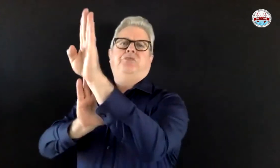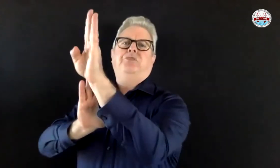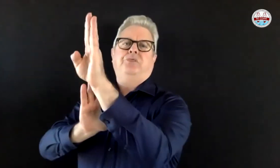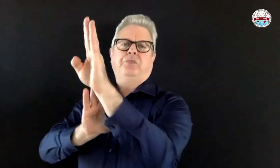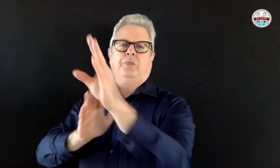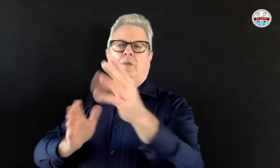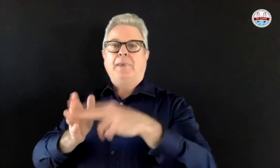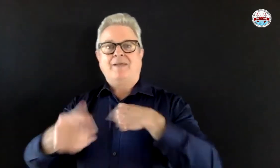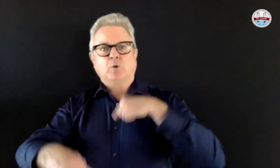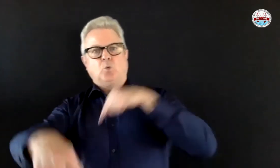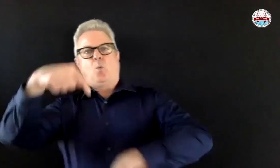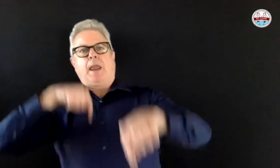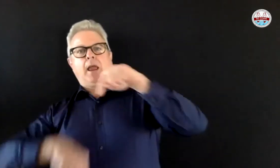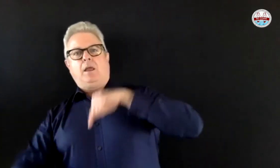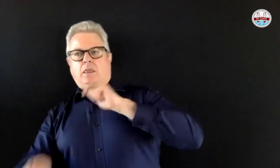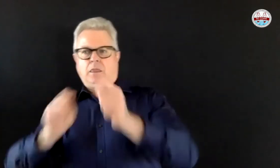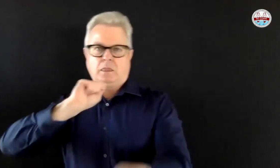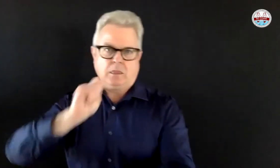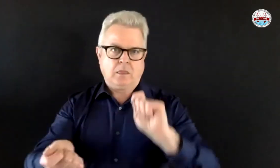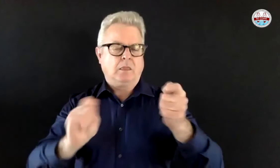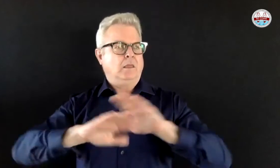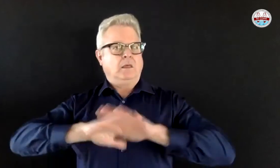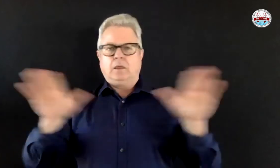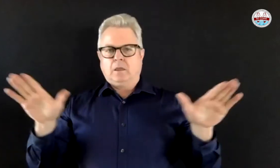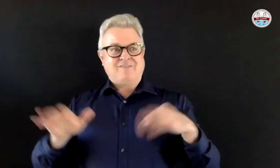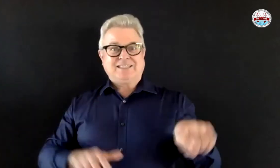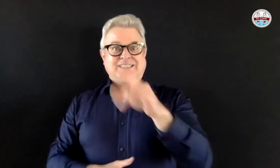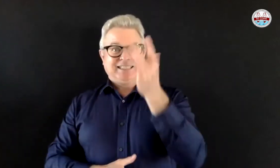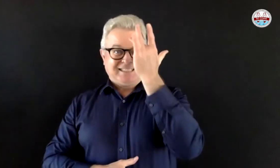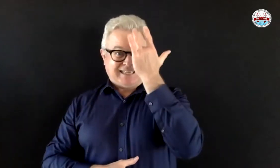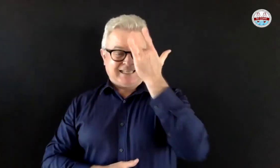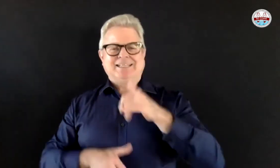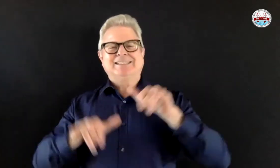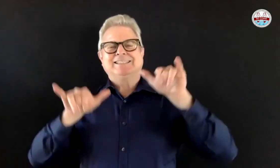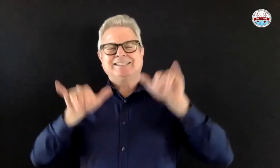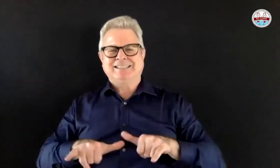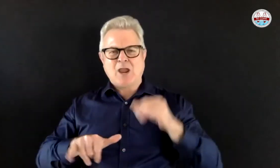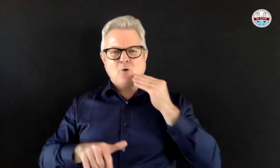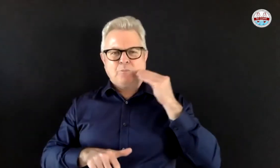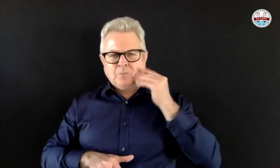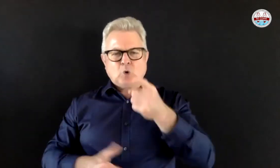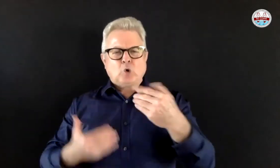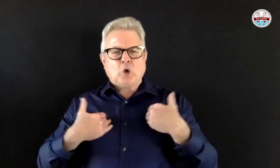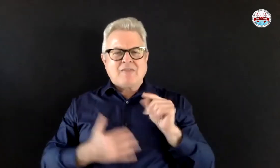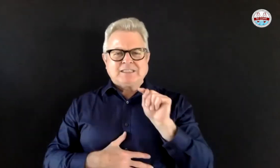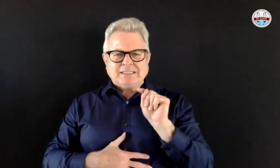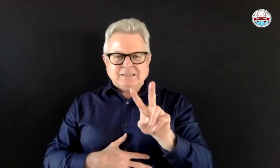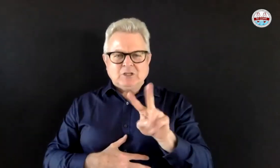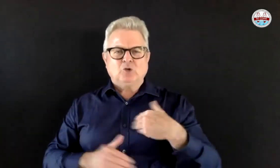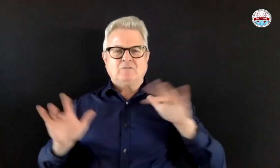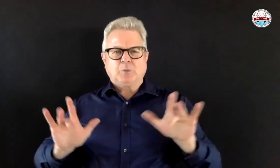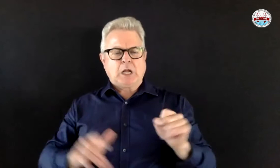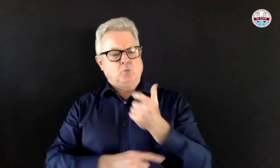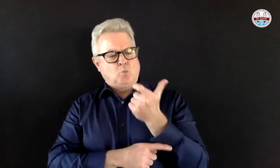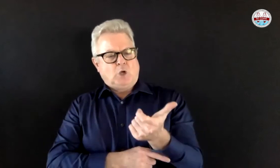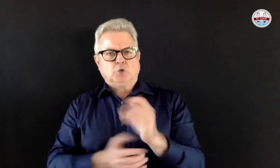to a party and then have the spike go up and start bringing your symptoms to cause a spread of transmission of this disease. So